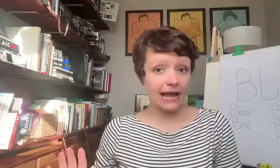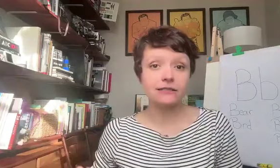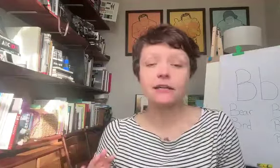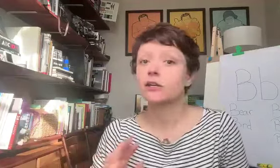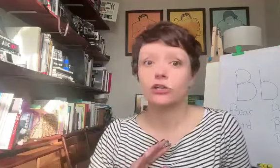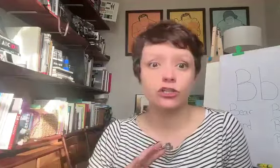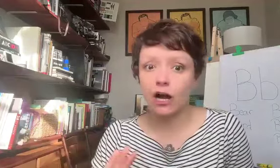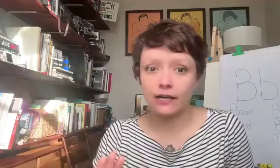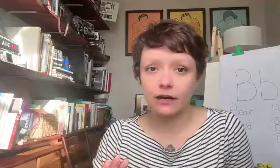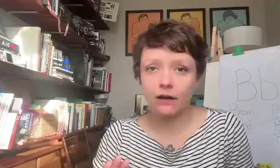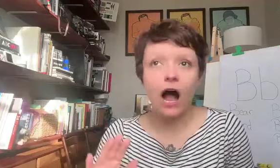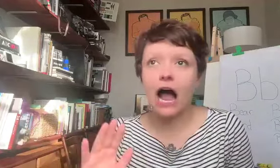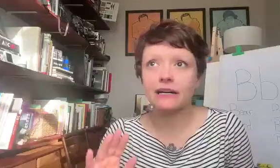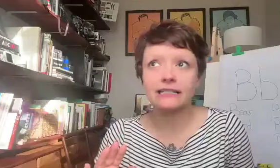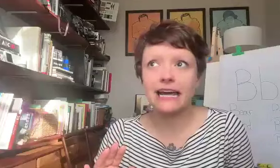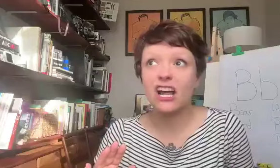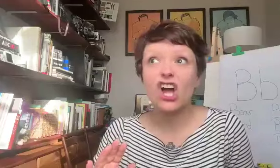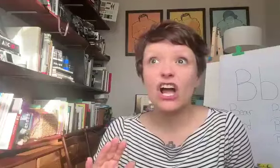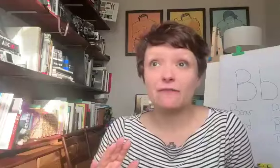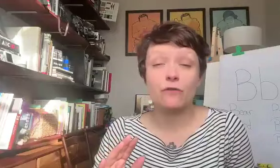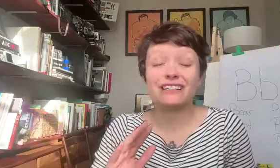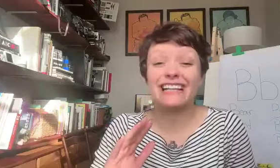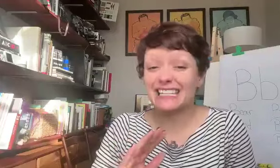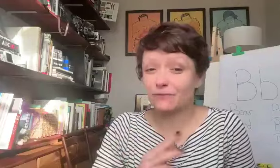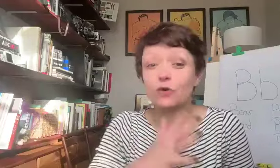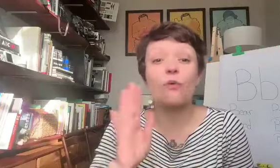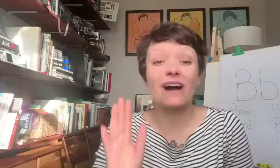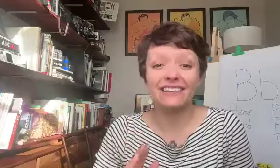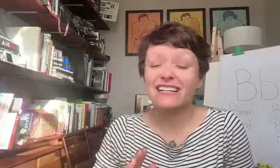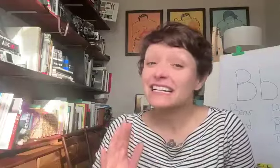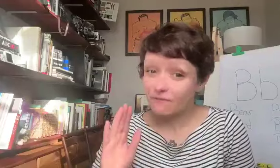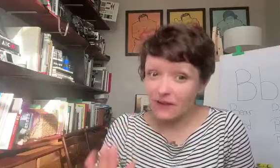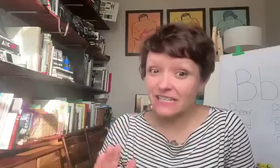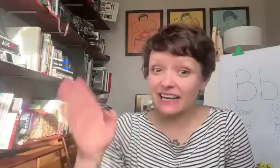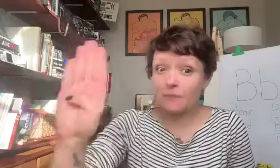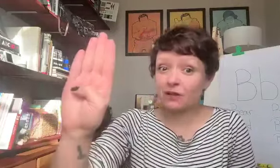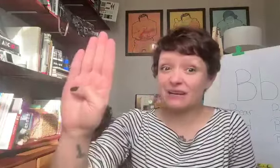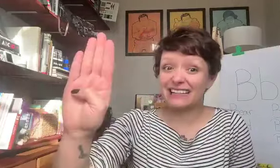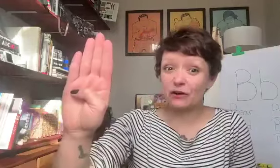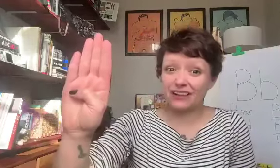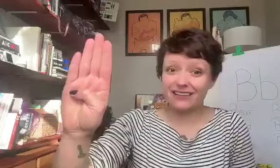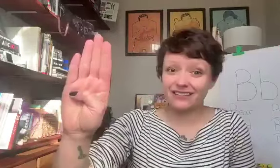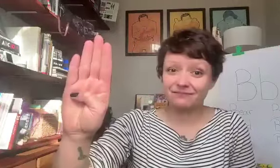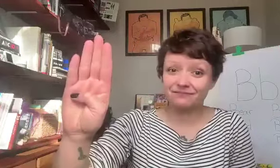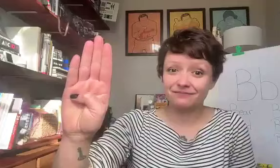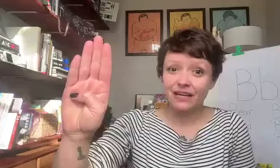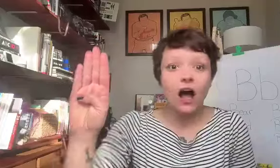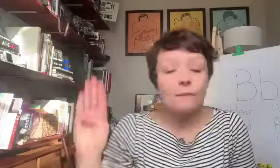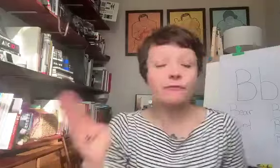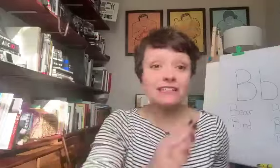hands? Shocking enough, I'm going to say if you have a class of 20, 15 of them will immediately go like this. But friends, that's